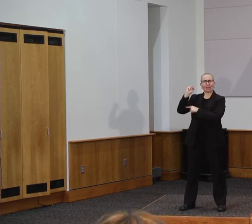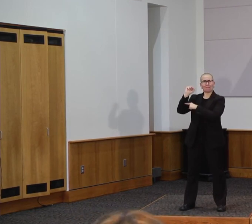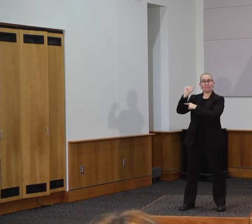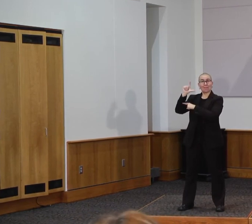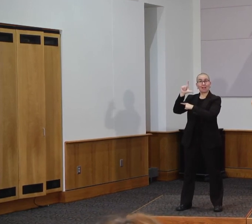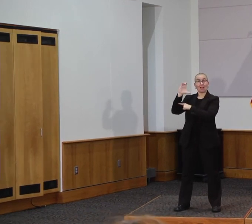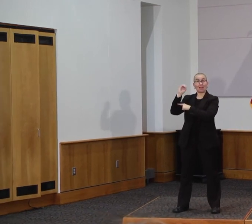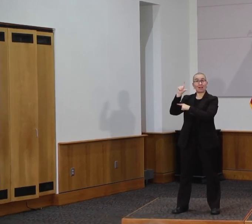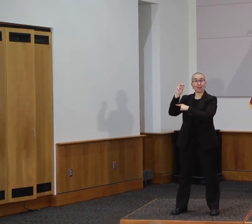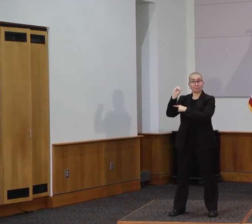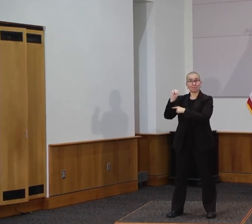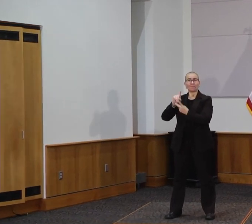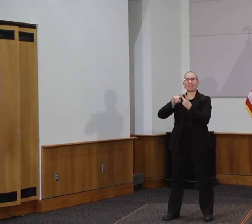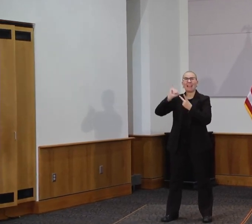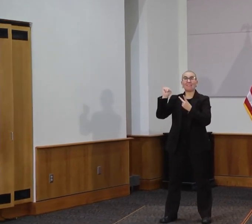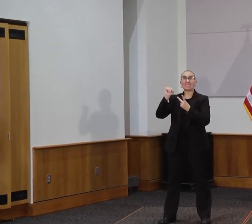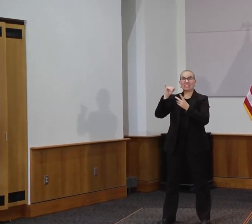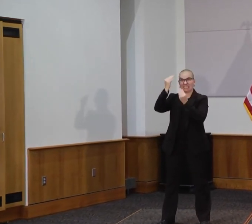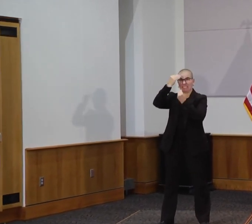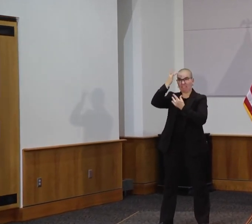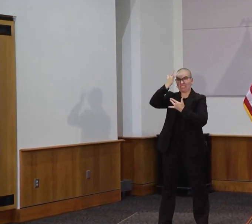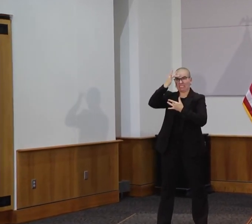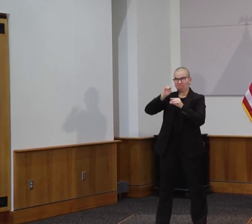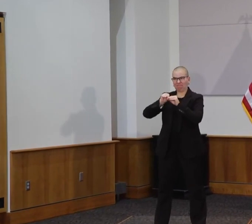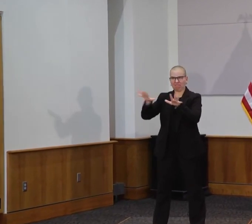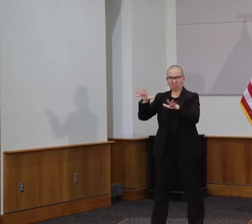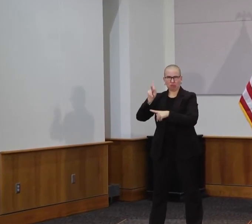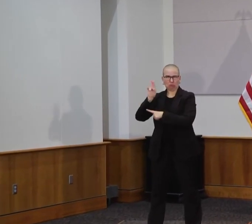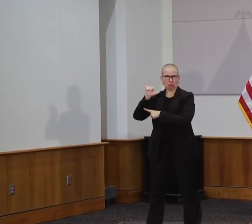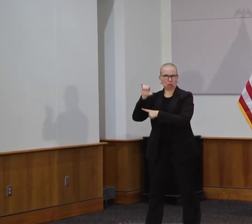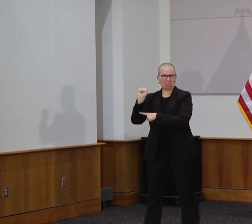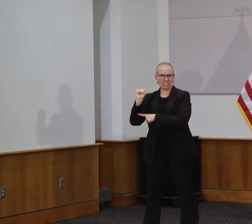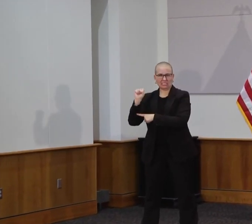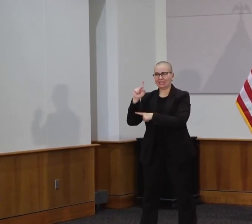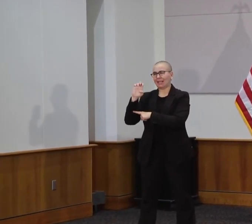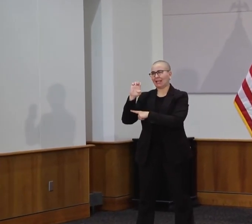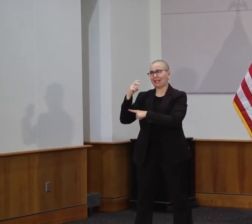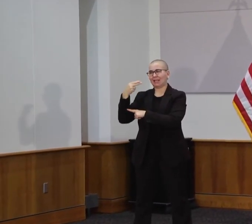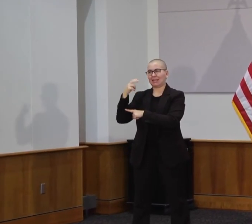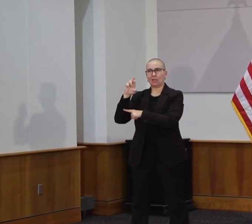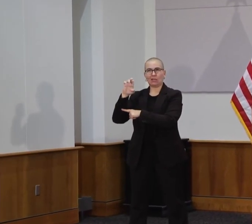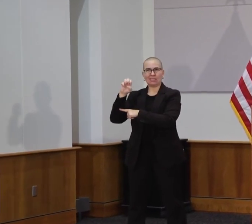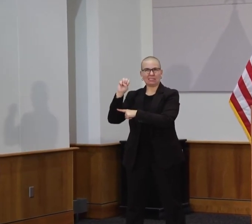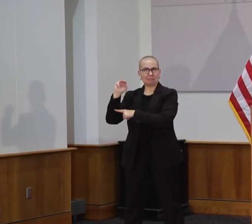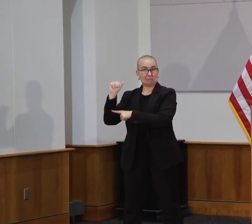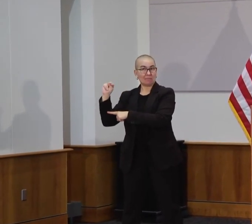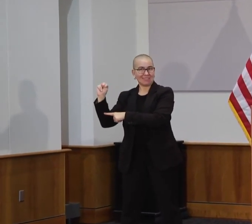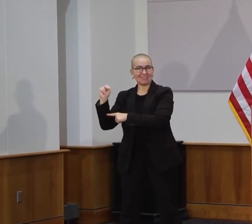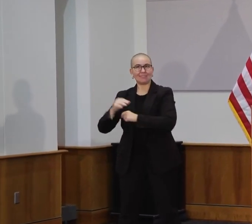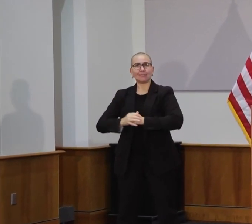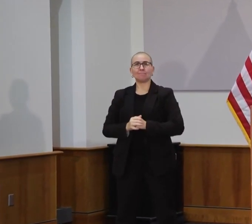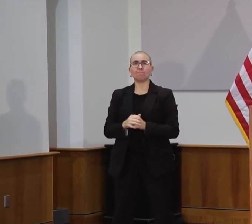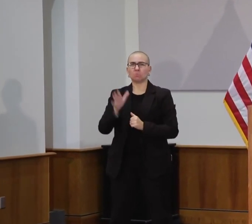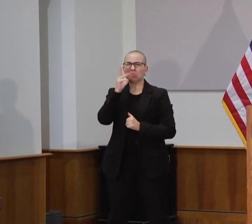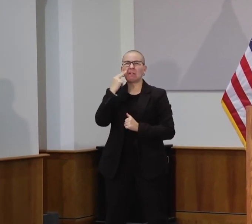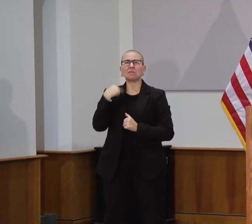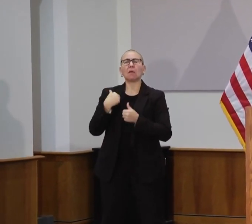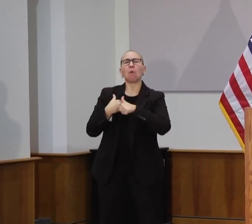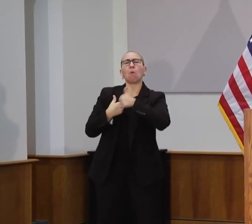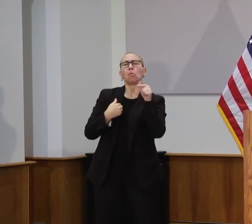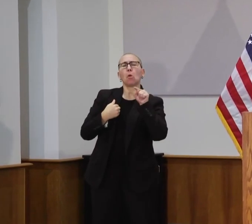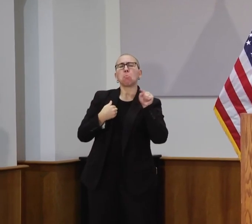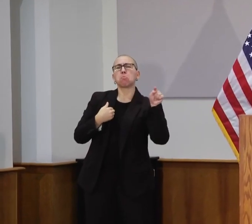Disease Director Chris Erzman, and then you're going to see some faces. Dr. Pham you've seen before, but you're going to see a couple of new faces